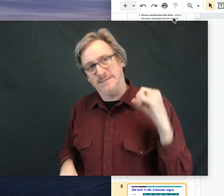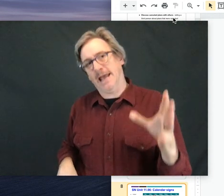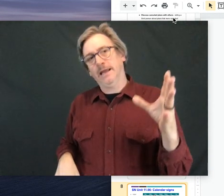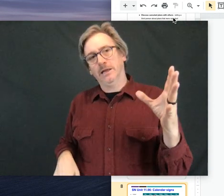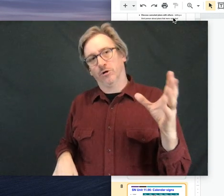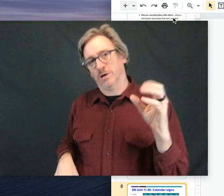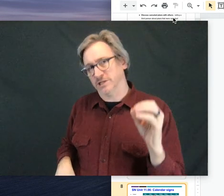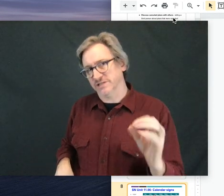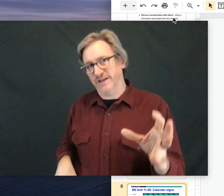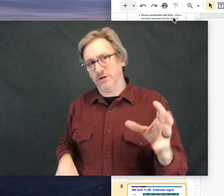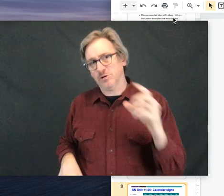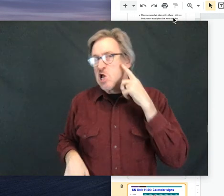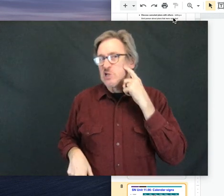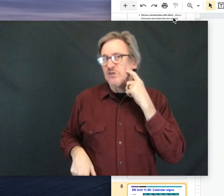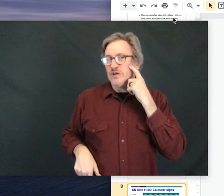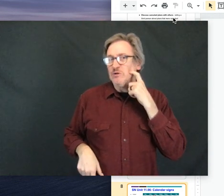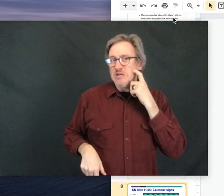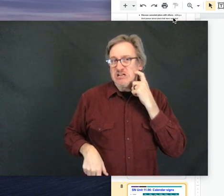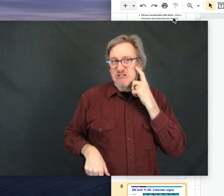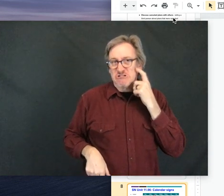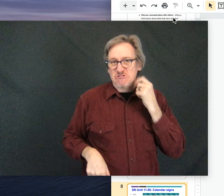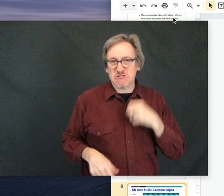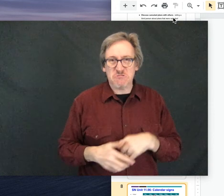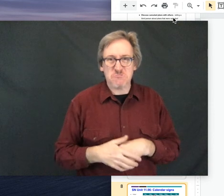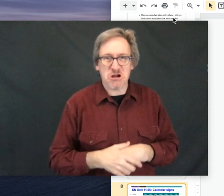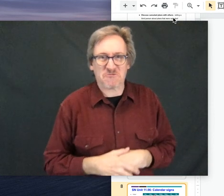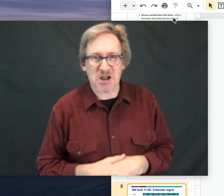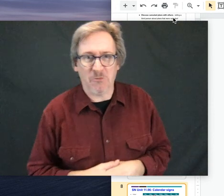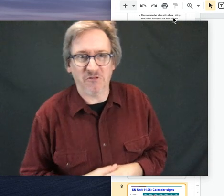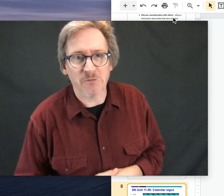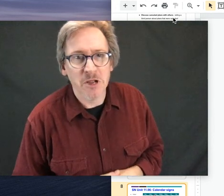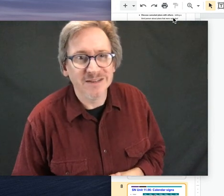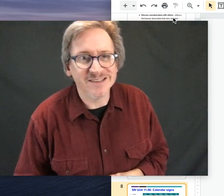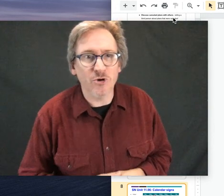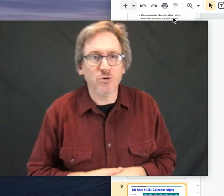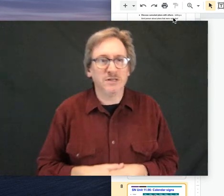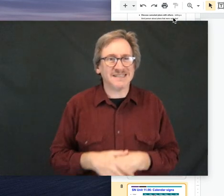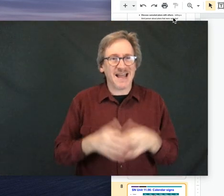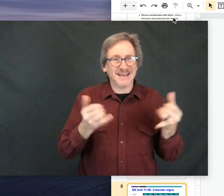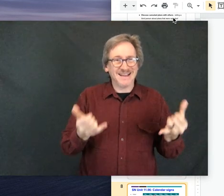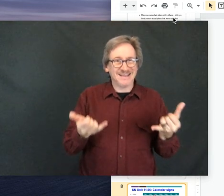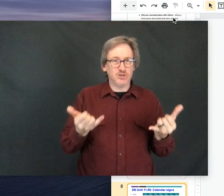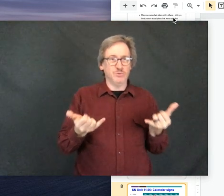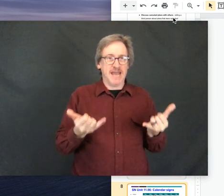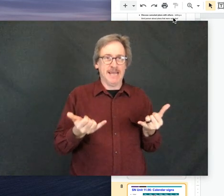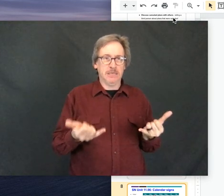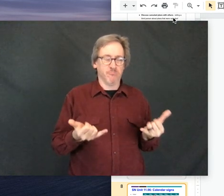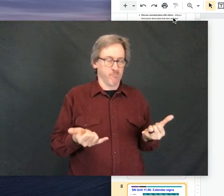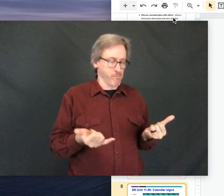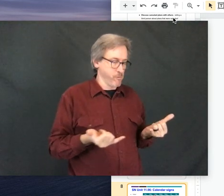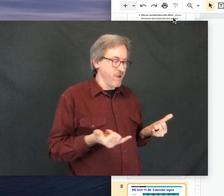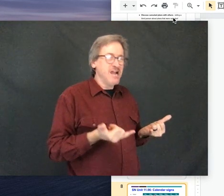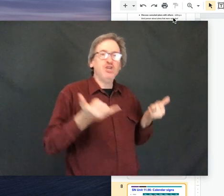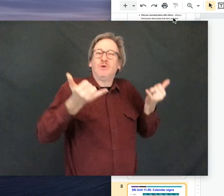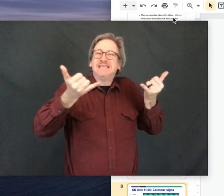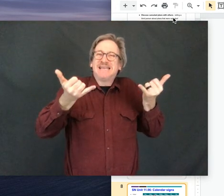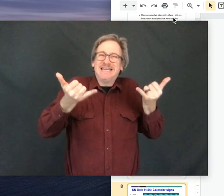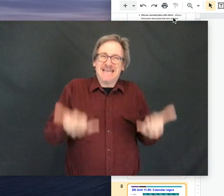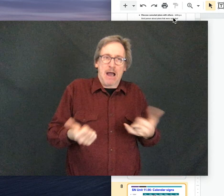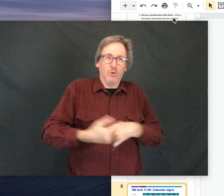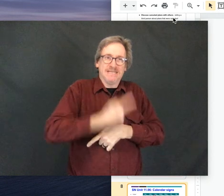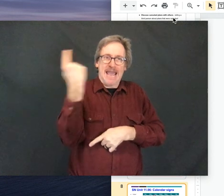what day you're watching this video, so that would be not very helpful. So let's sign today. You